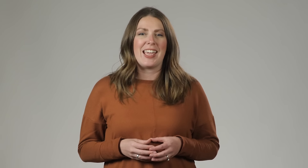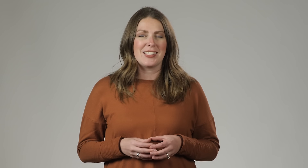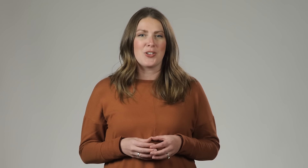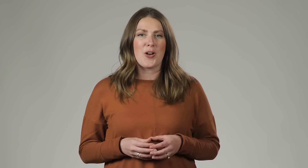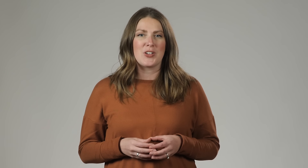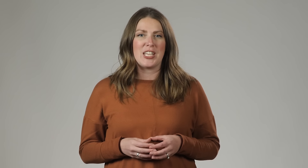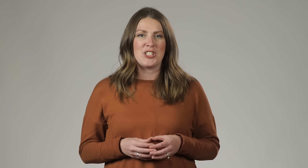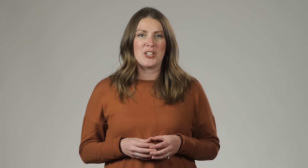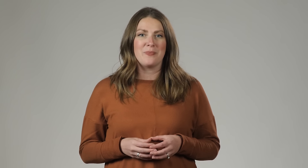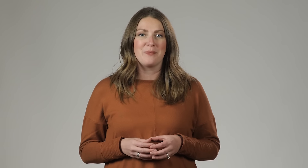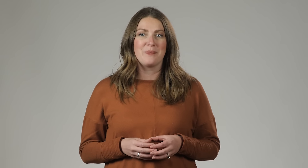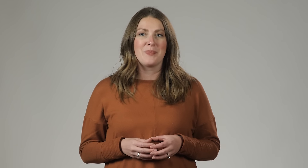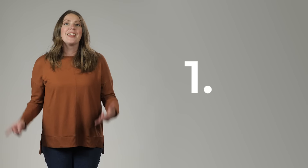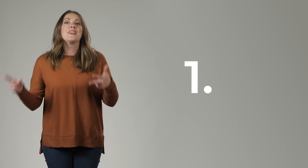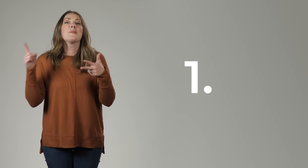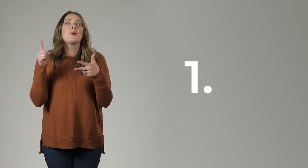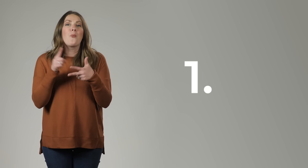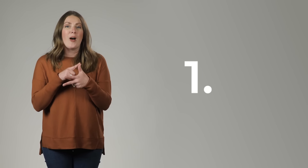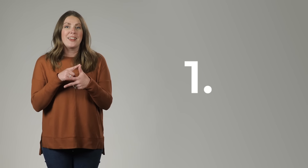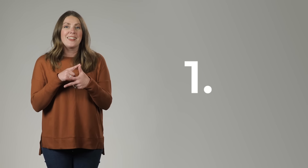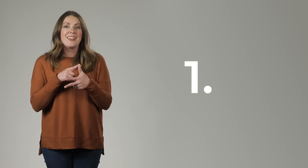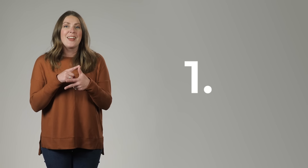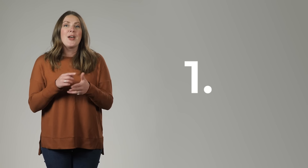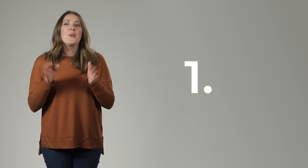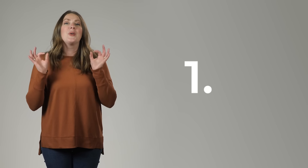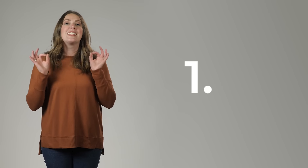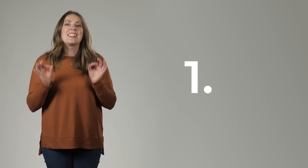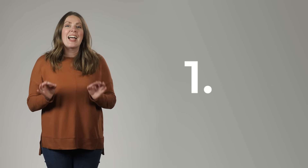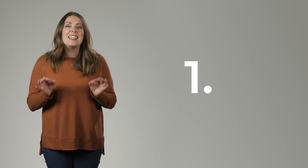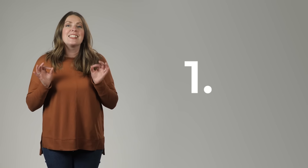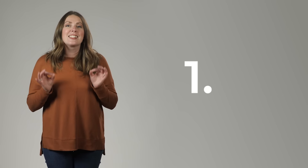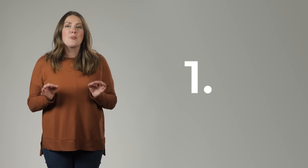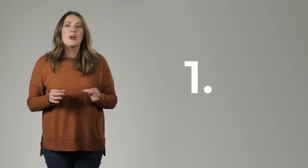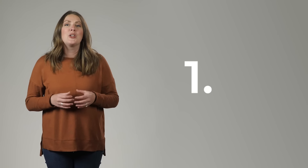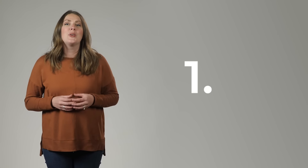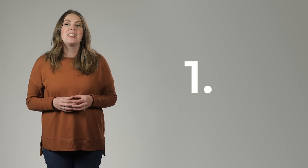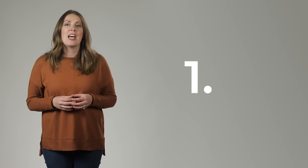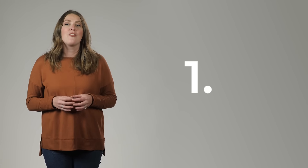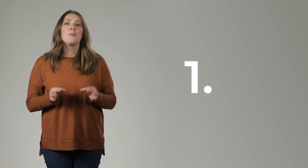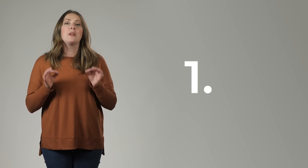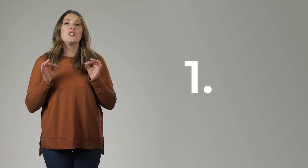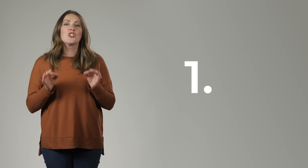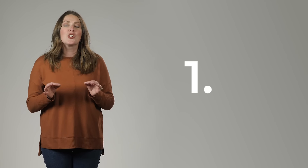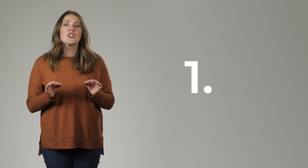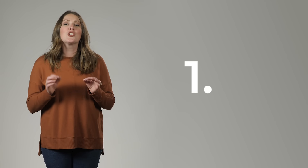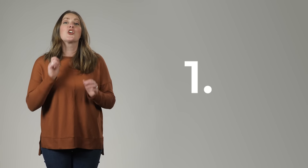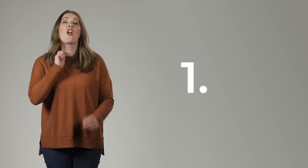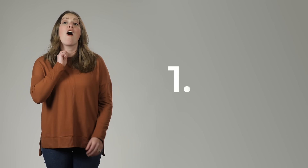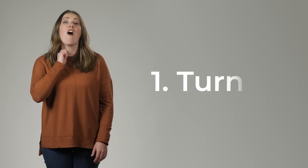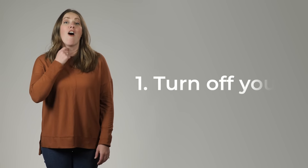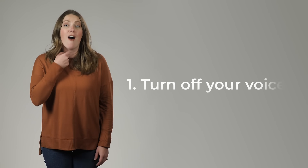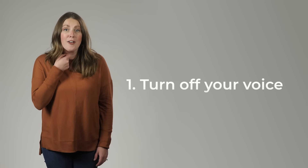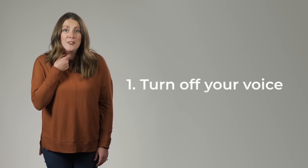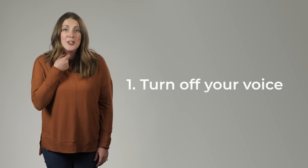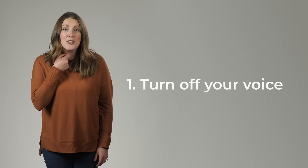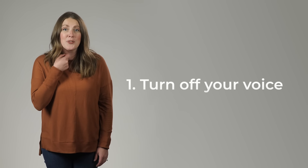ASL conversation. Number 1, when signing to someone who is deaf, be sure to turn off your